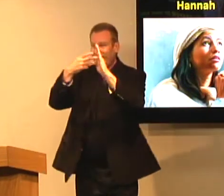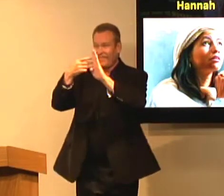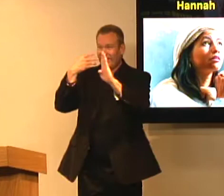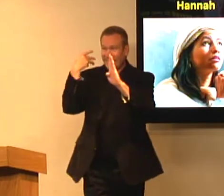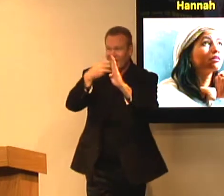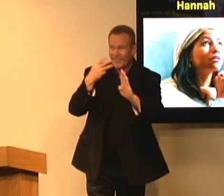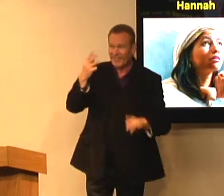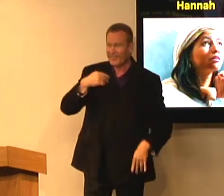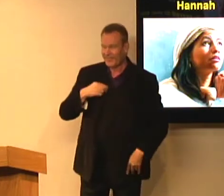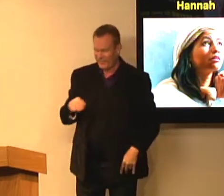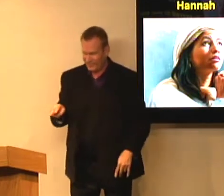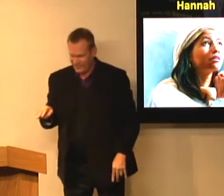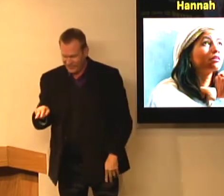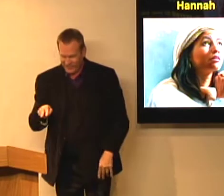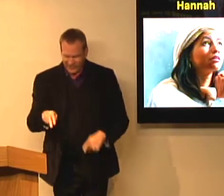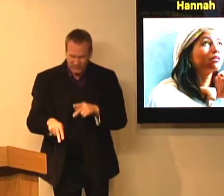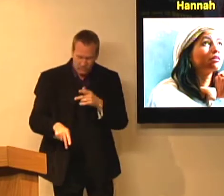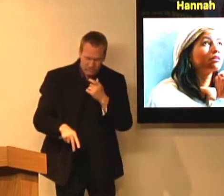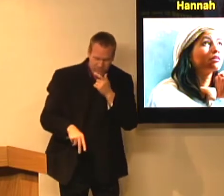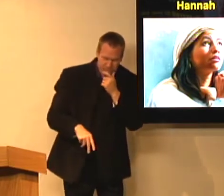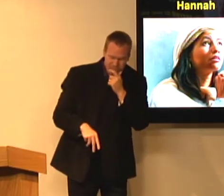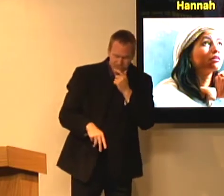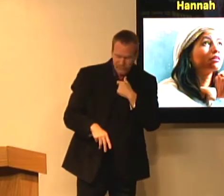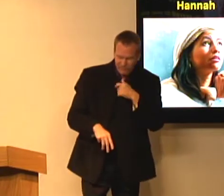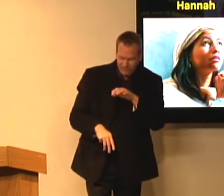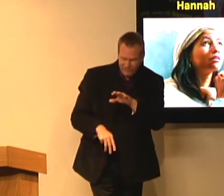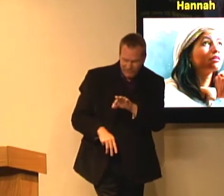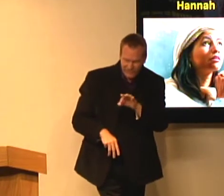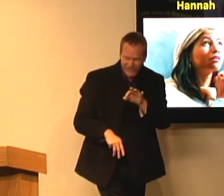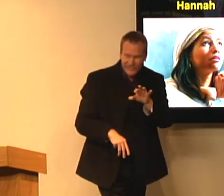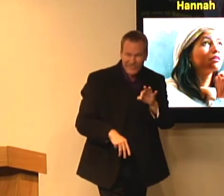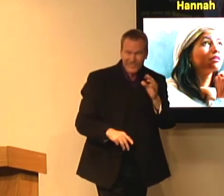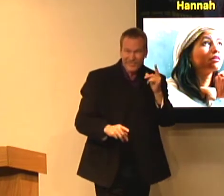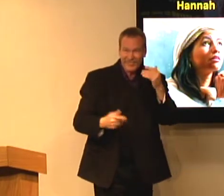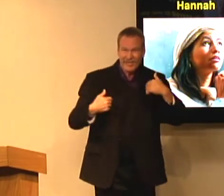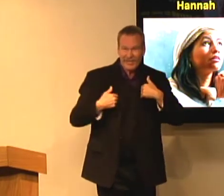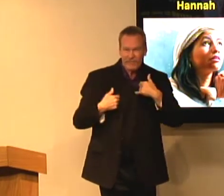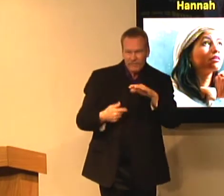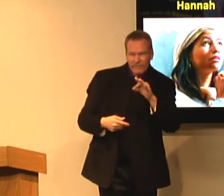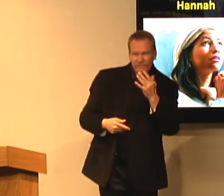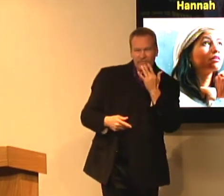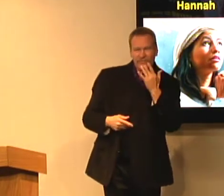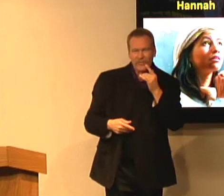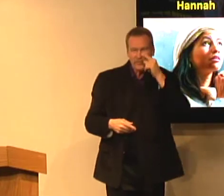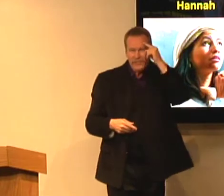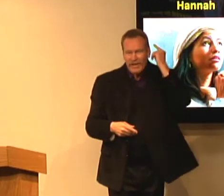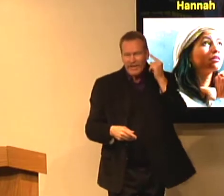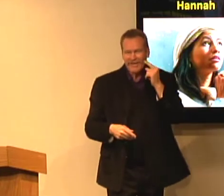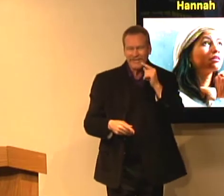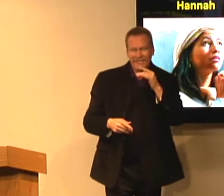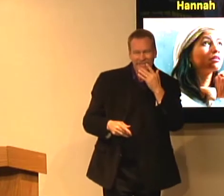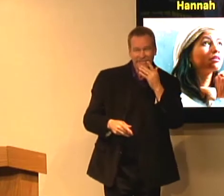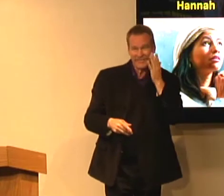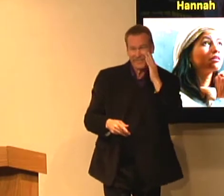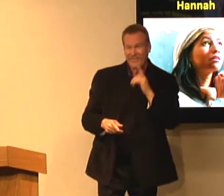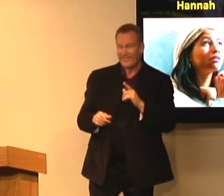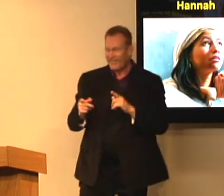there would be children saying, wait for me, and they, it's almost like going to the SPCA when you're going to pick a puppy or something. You pick a black one, you